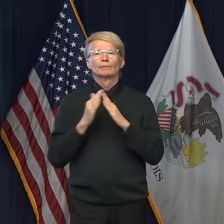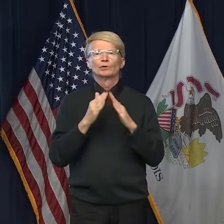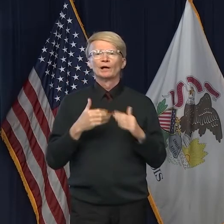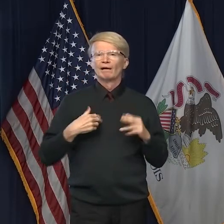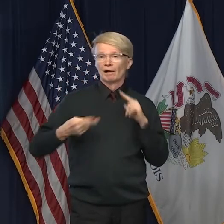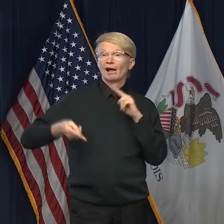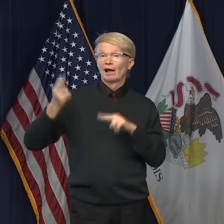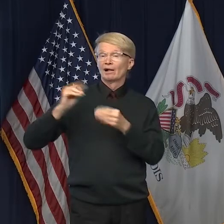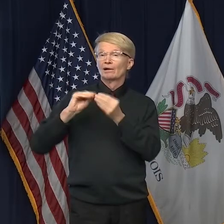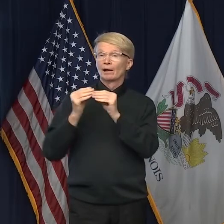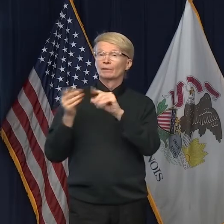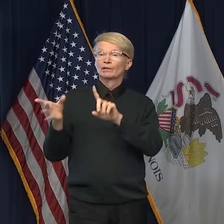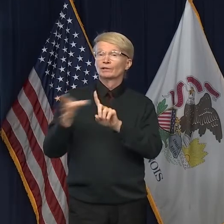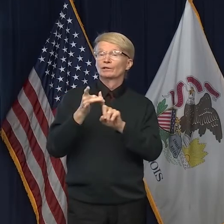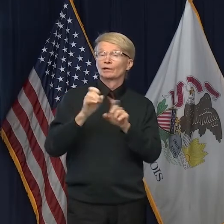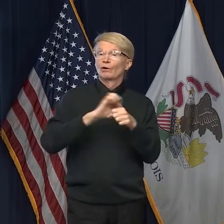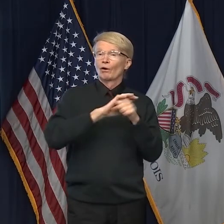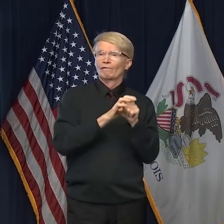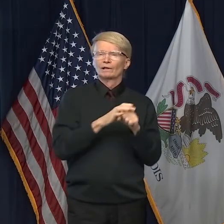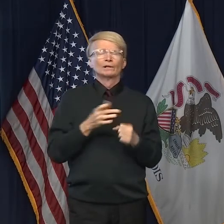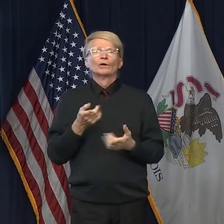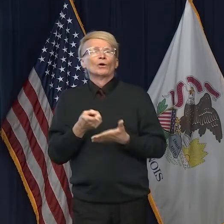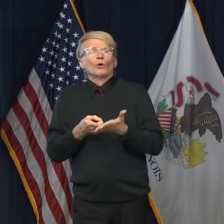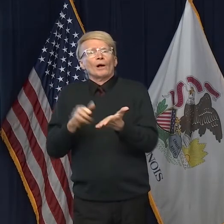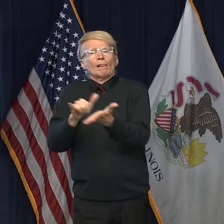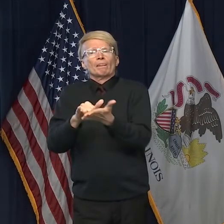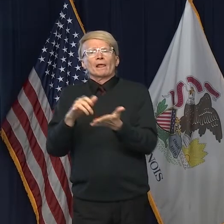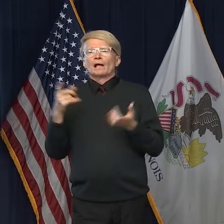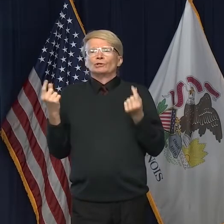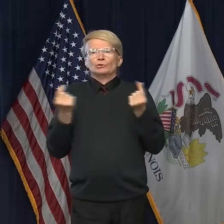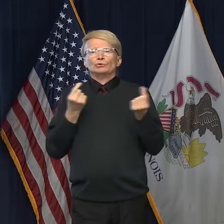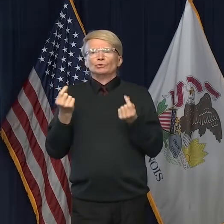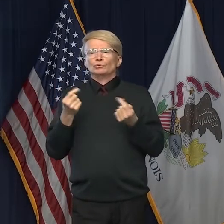rates. What will that campaign include, and why is it so important?